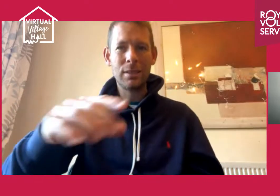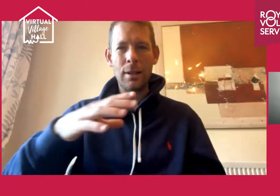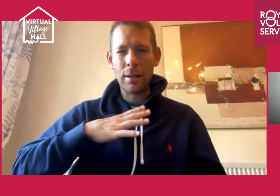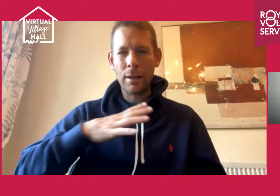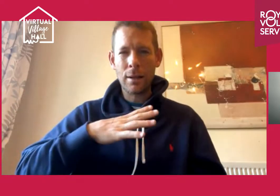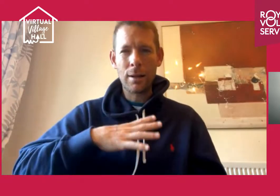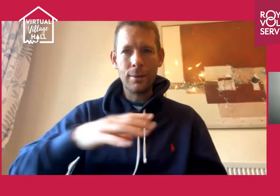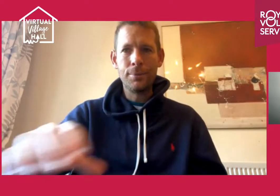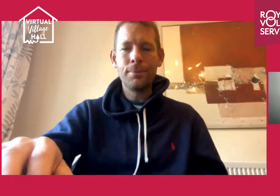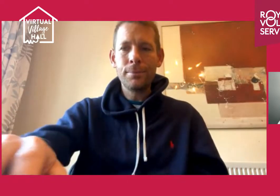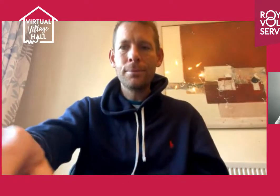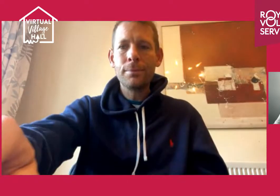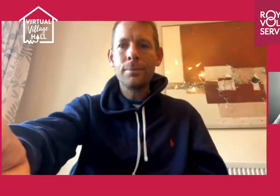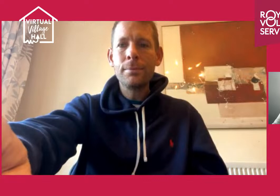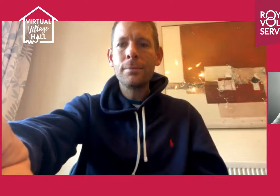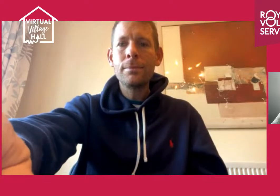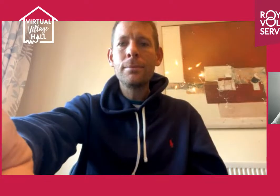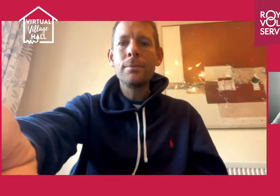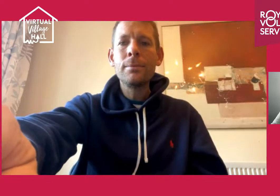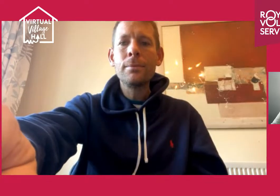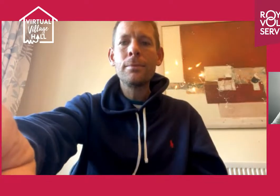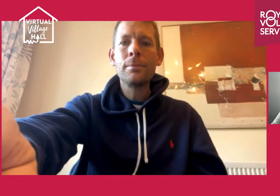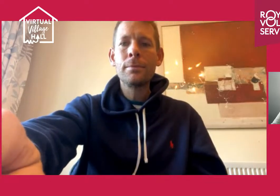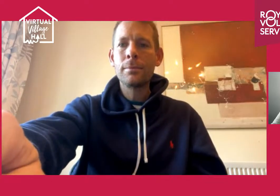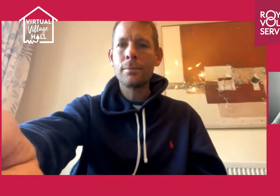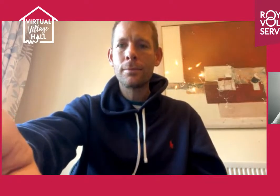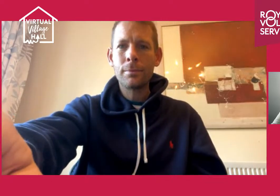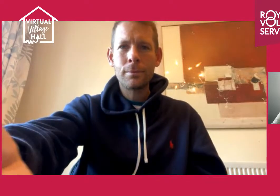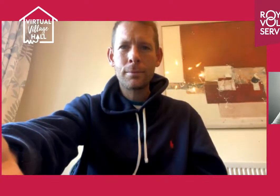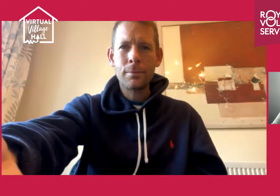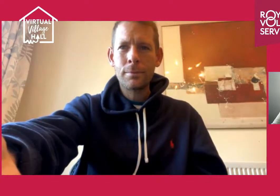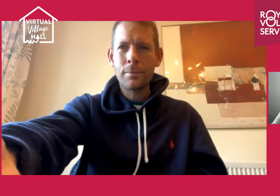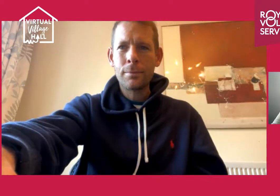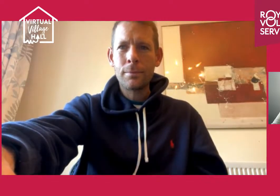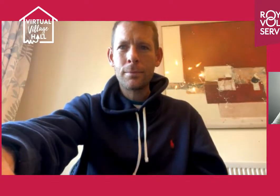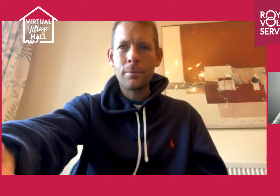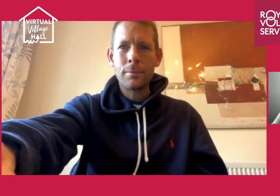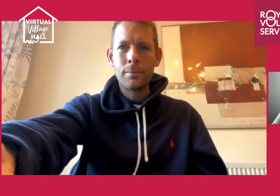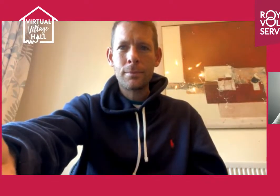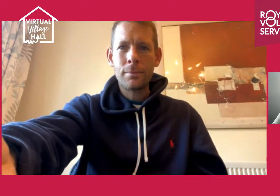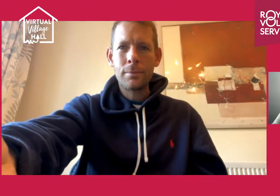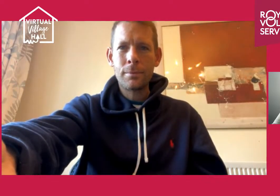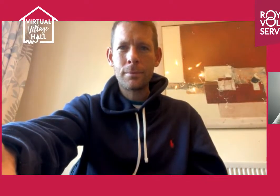Let me just check if anyone has put anything in the comments before we move on.